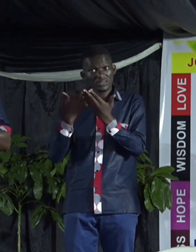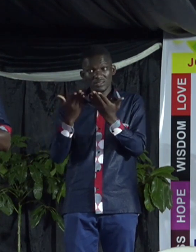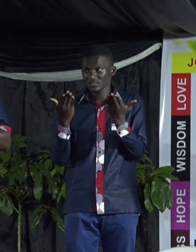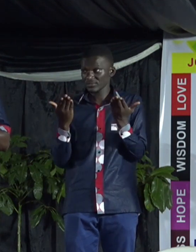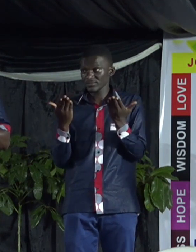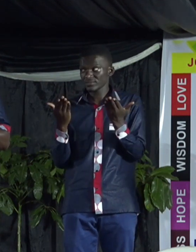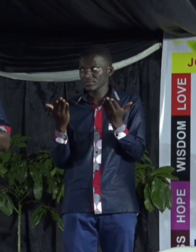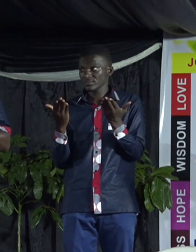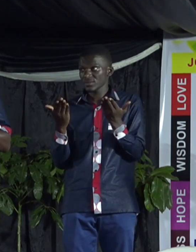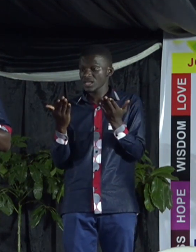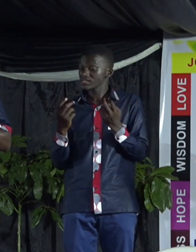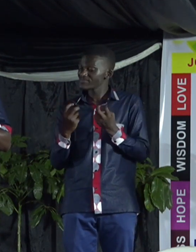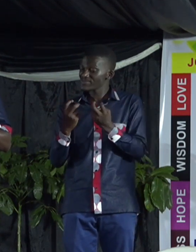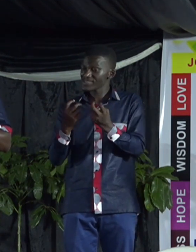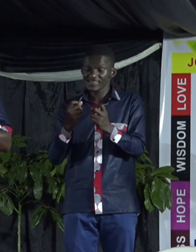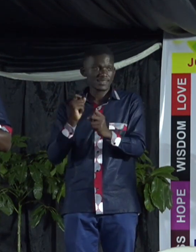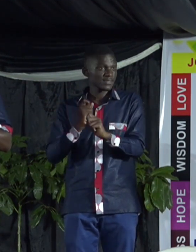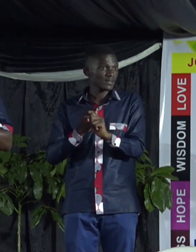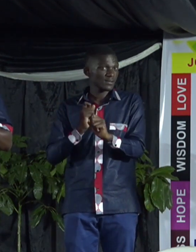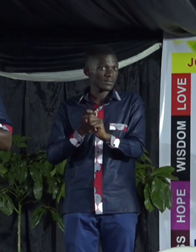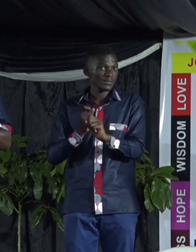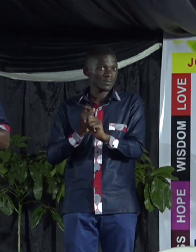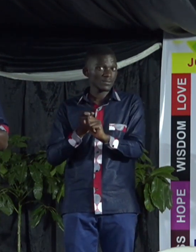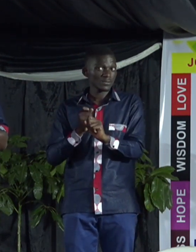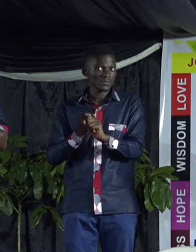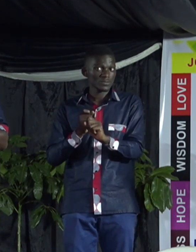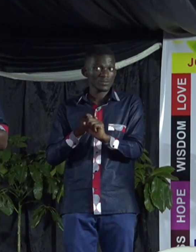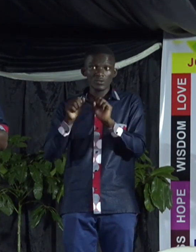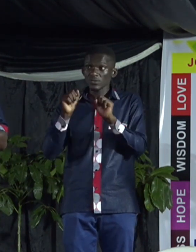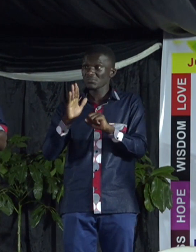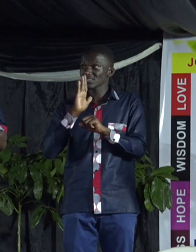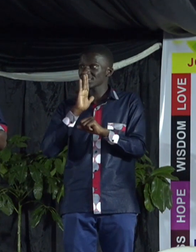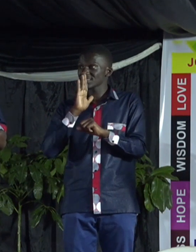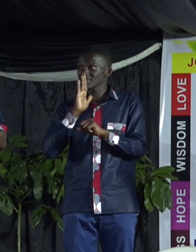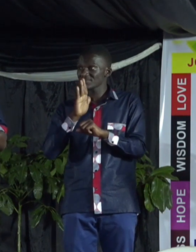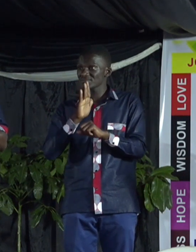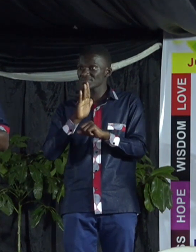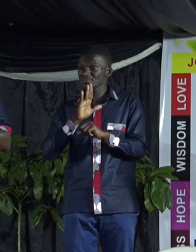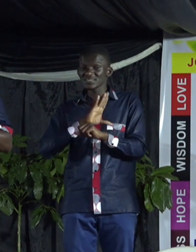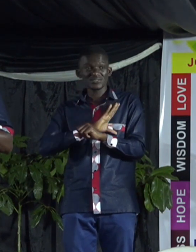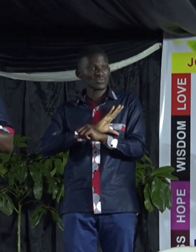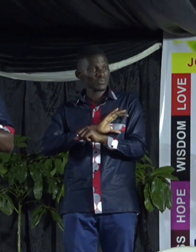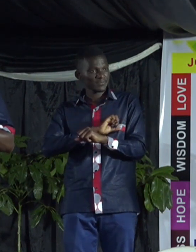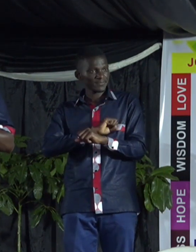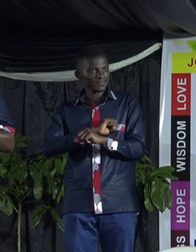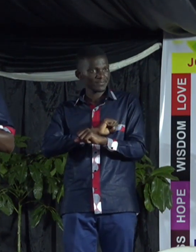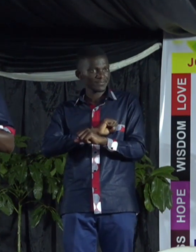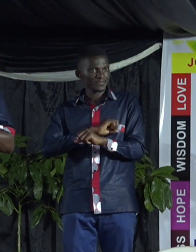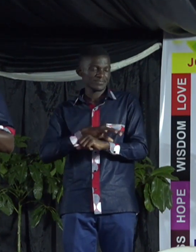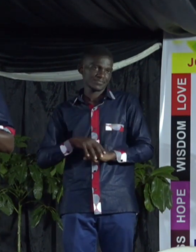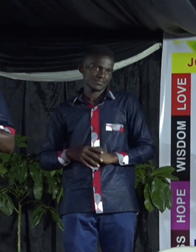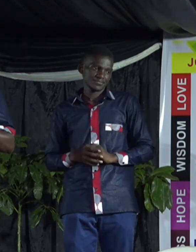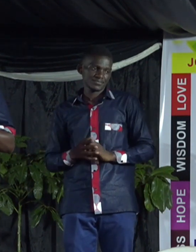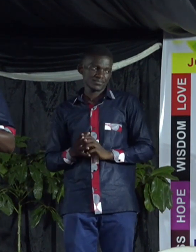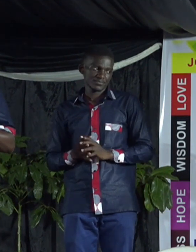But my friend, it's not an easy journey. You must be, or you know, kubera nechibale endurance. You must bear